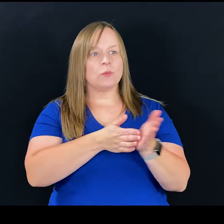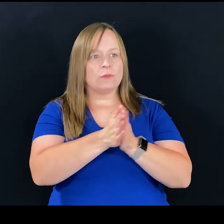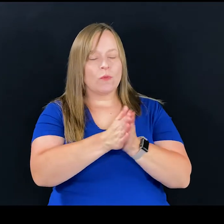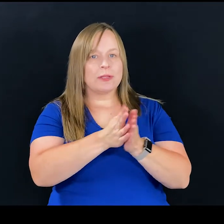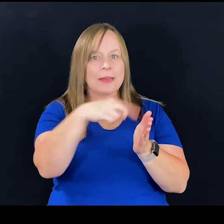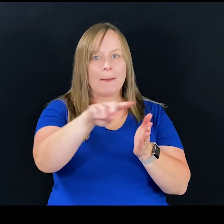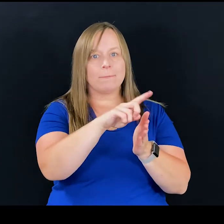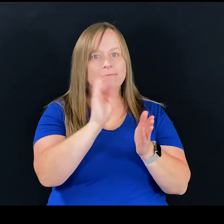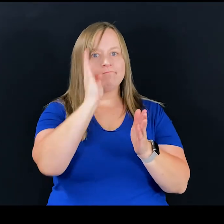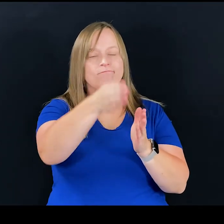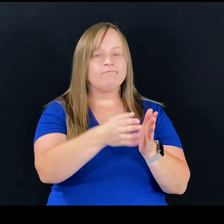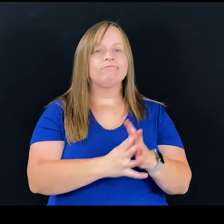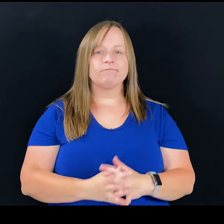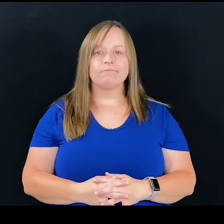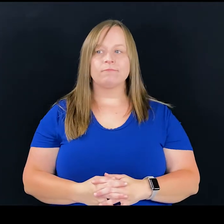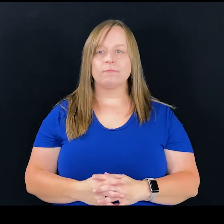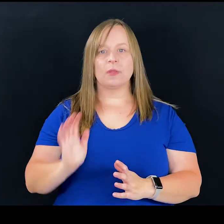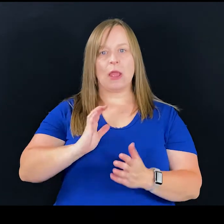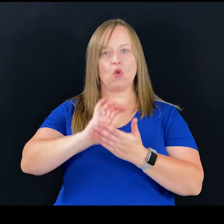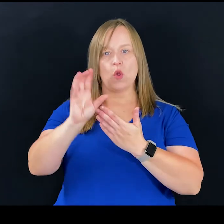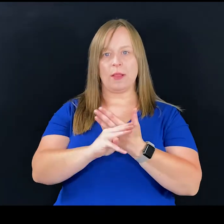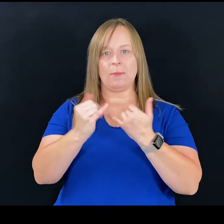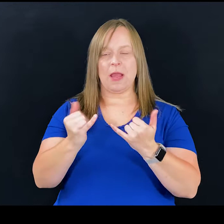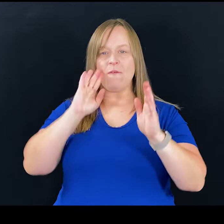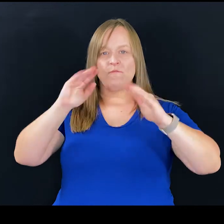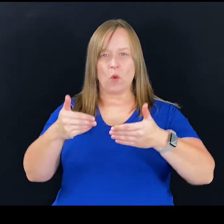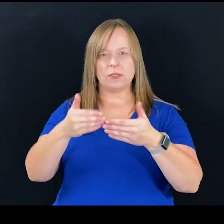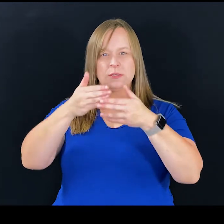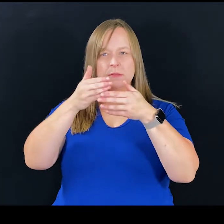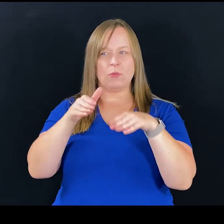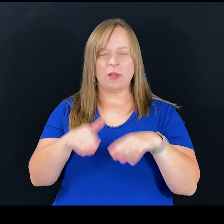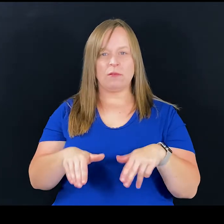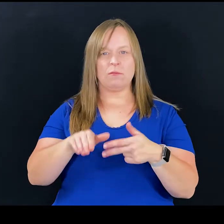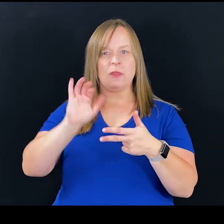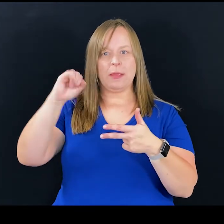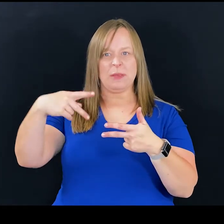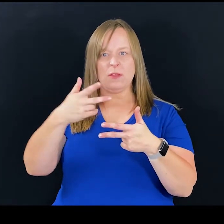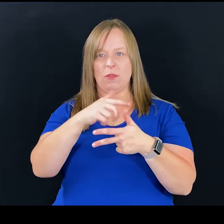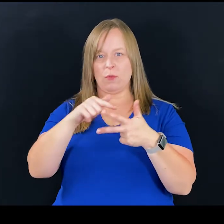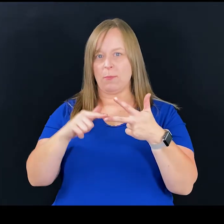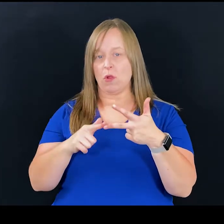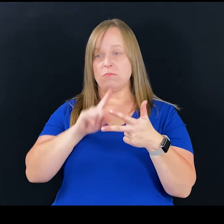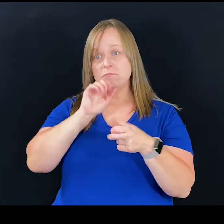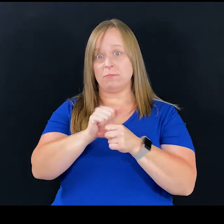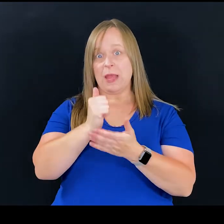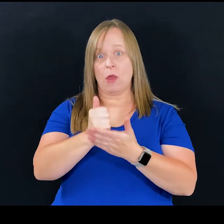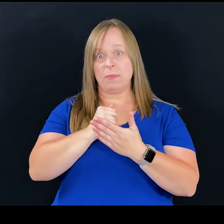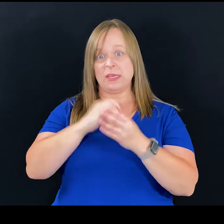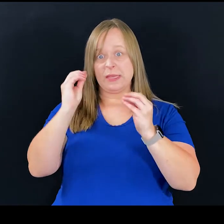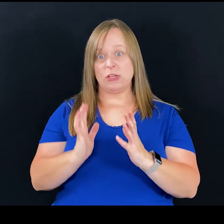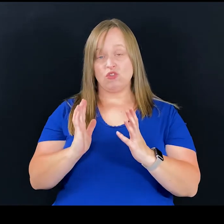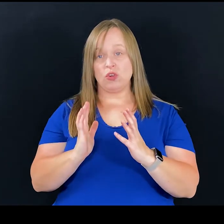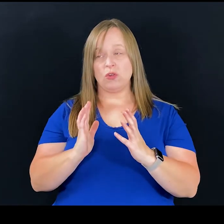are, what drives them, what motivates them. Our curriculum now kind of focuses on breaking the IEP into 3 parts, which actually